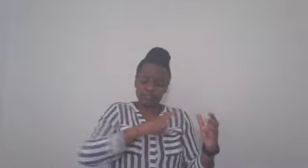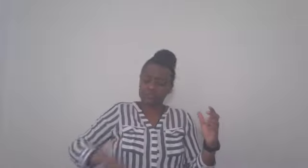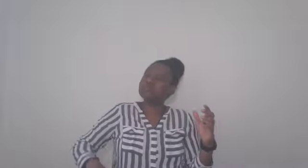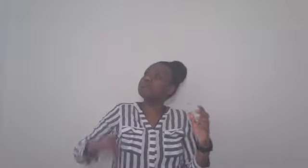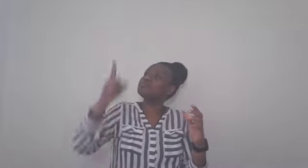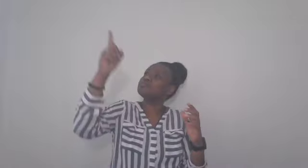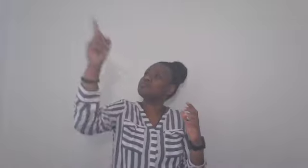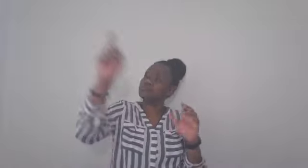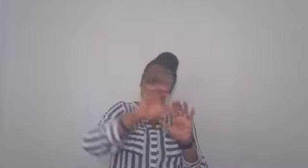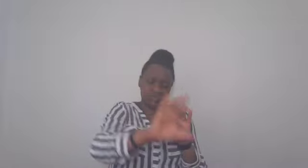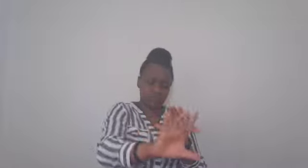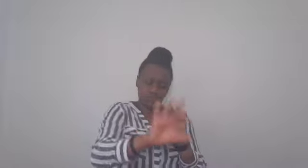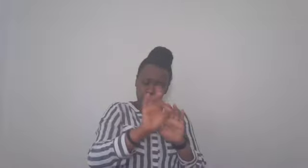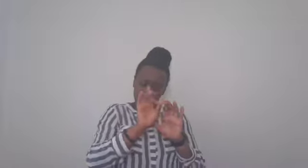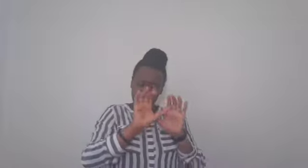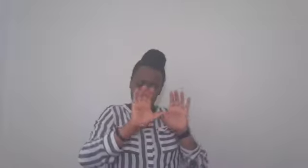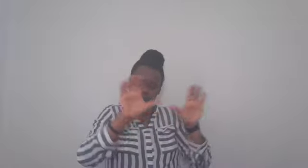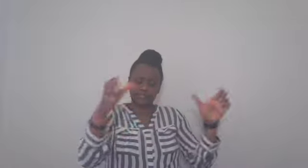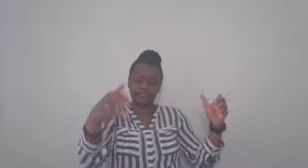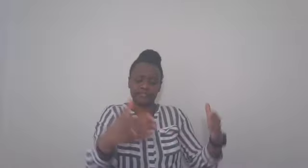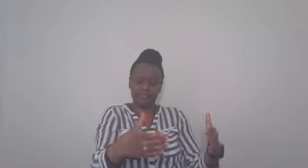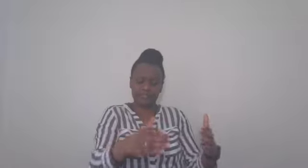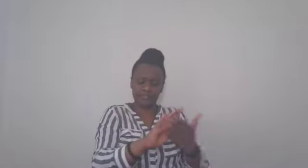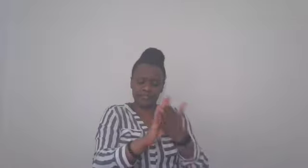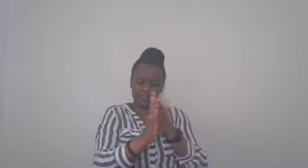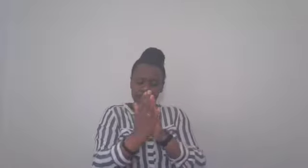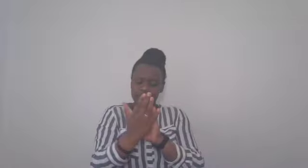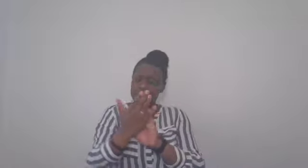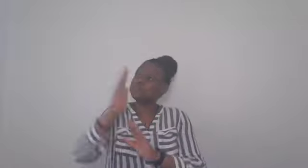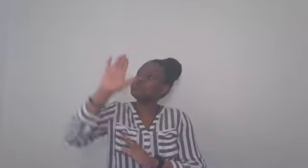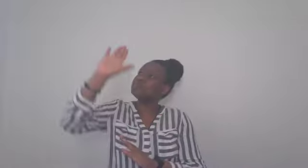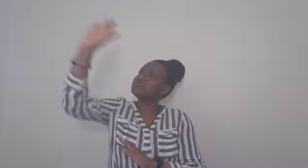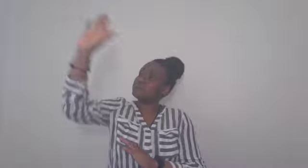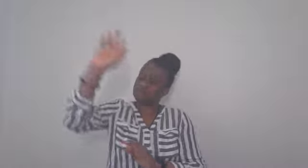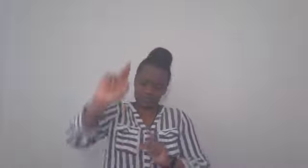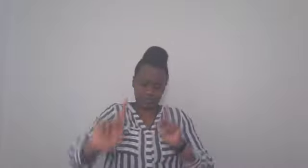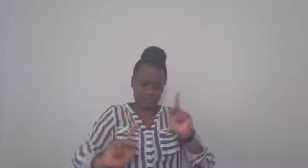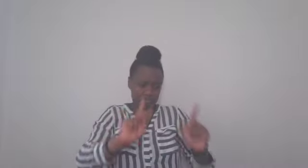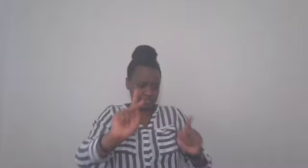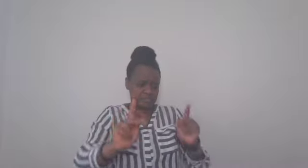Blessed the people the Lord has chosen to be his own.